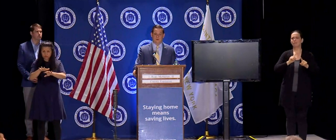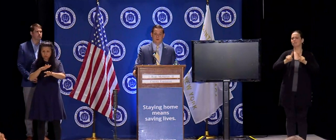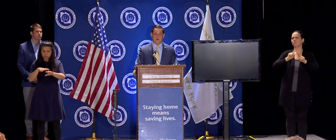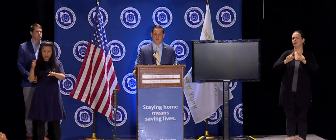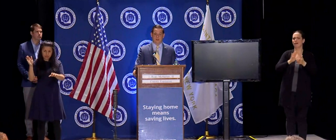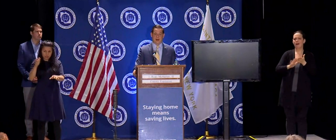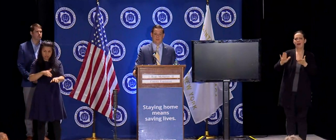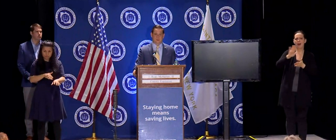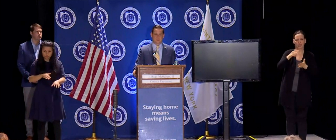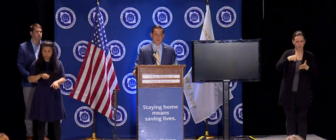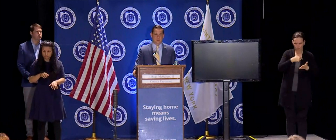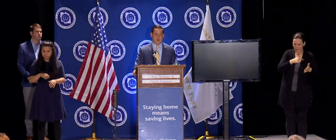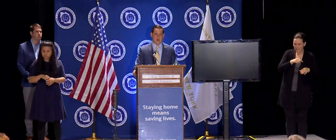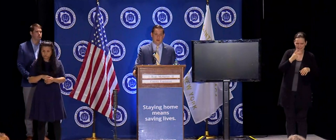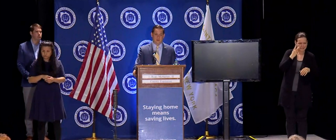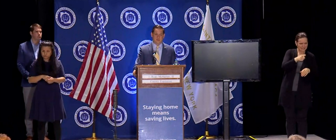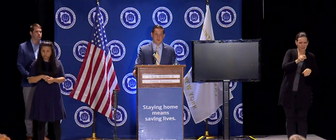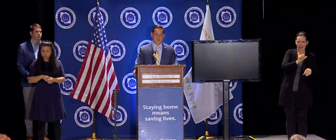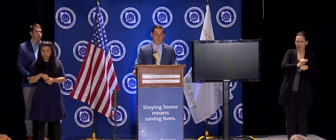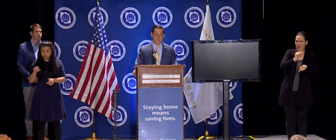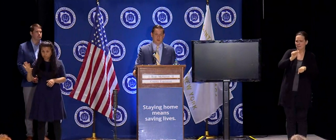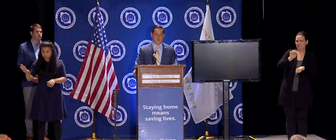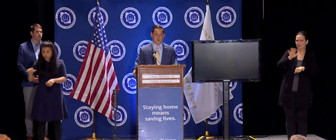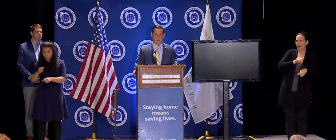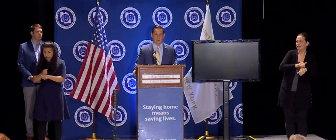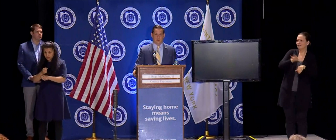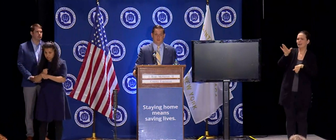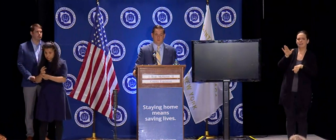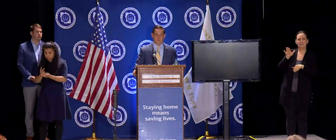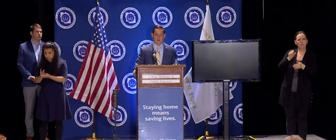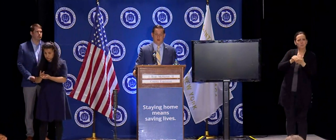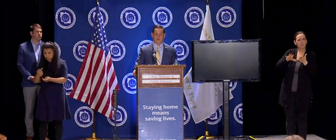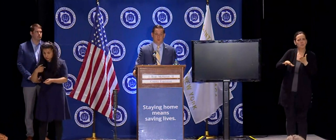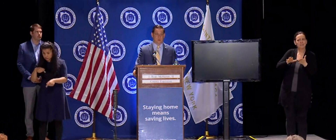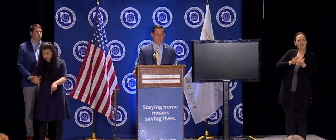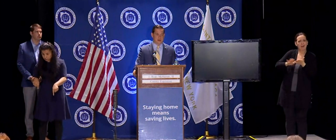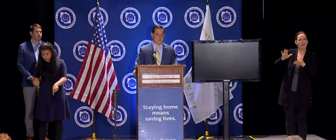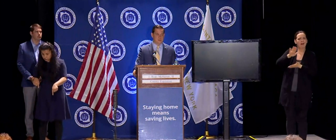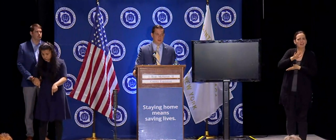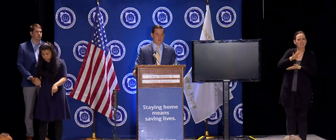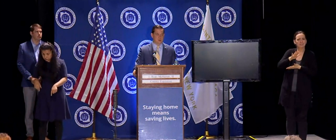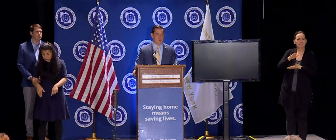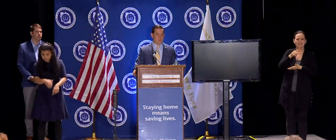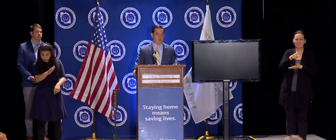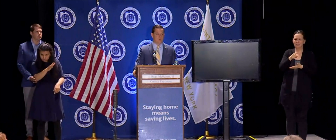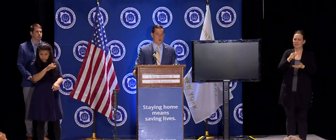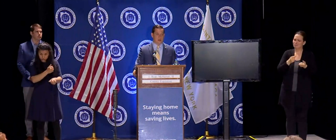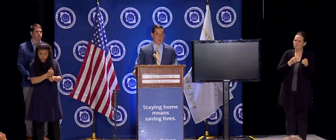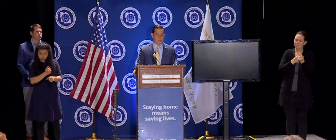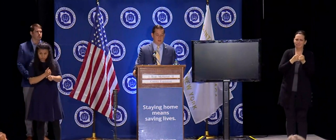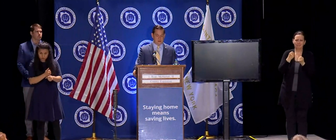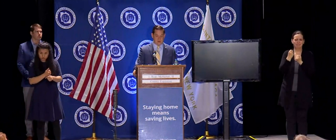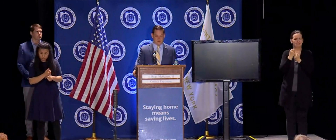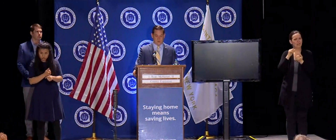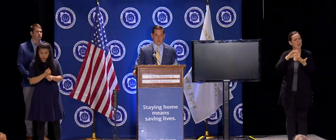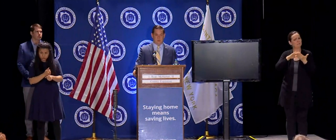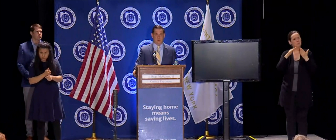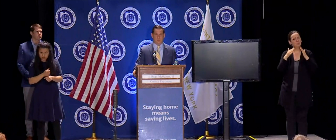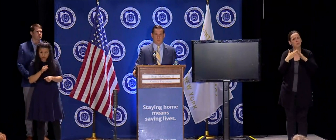be able to fill these jobs. And these individuals, many of them will go on to have very nice careers at Amazon. But you heard